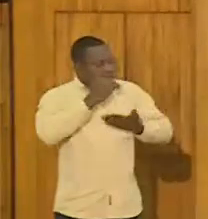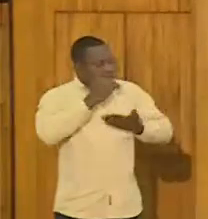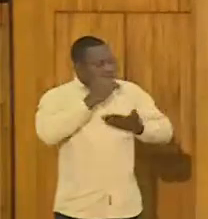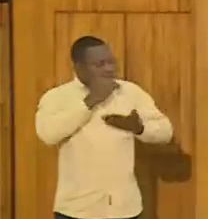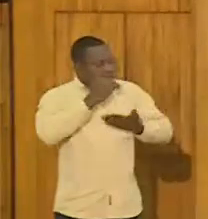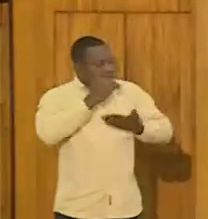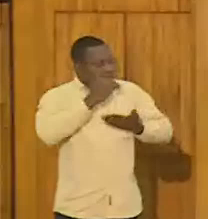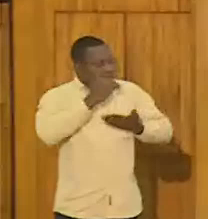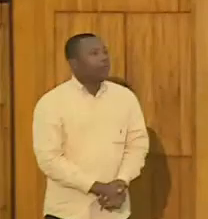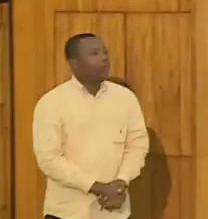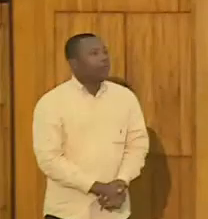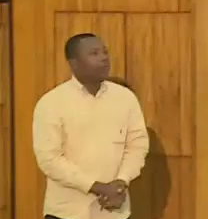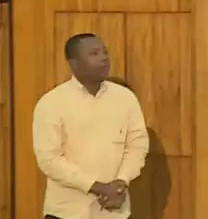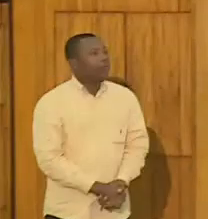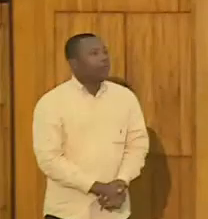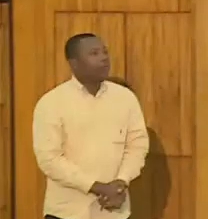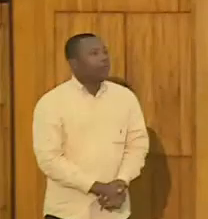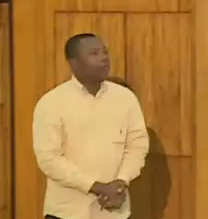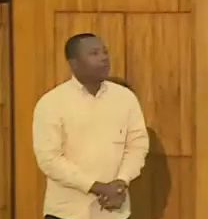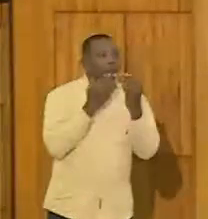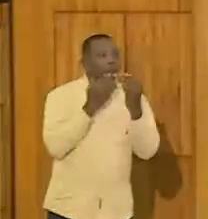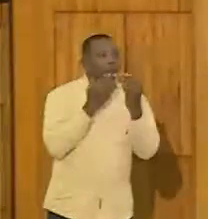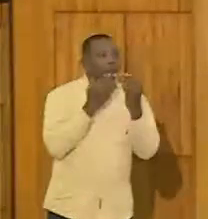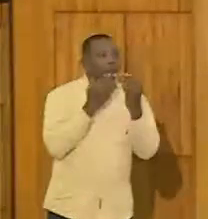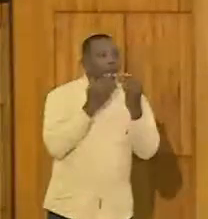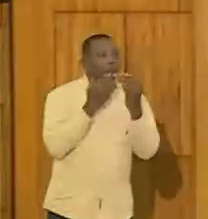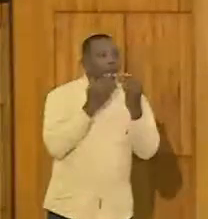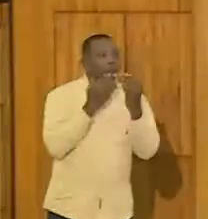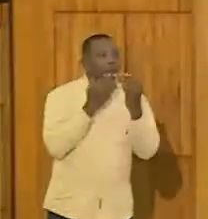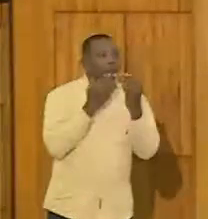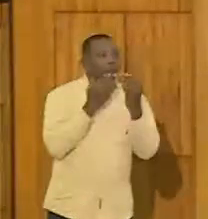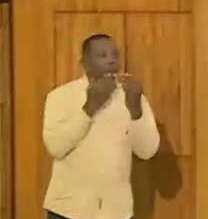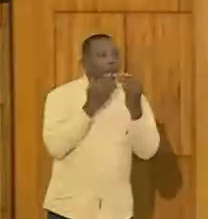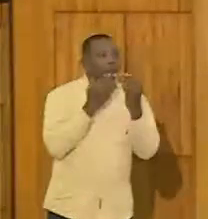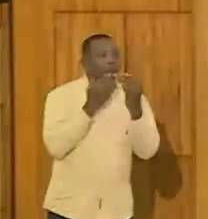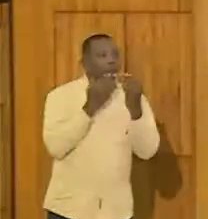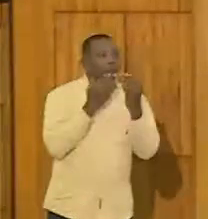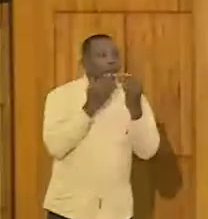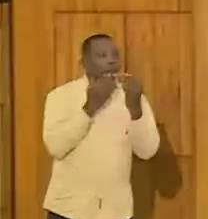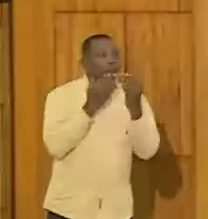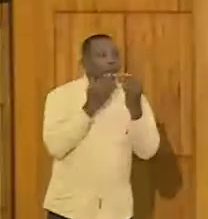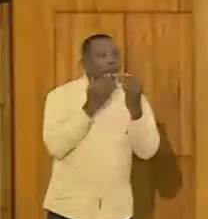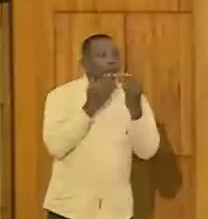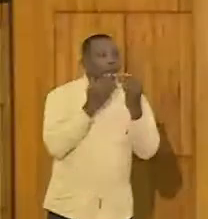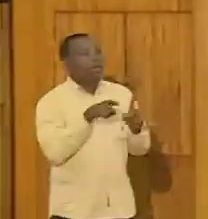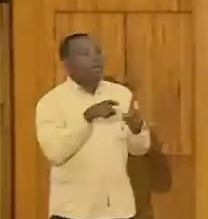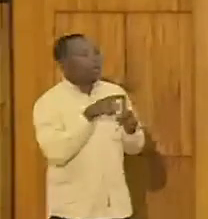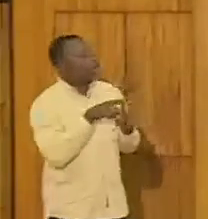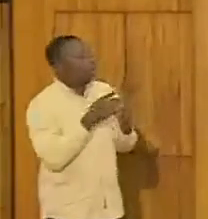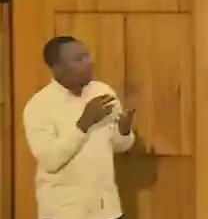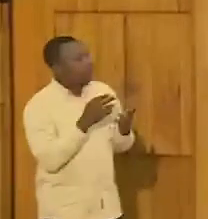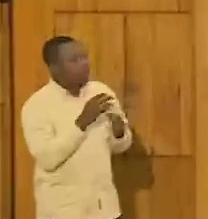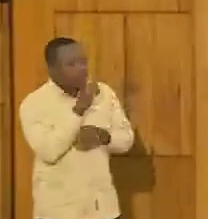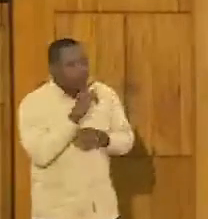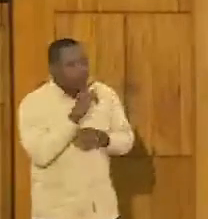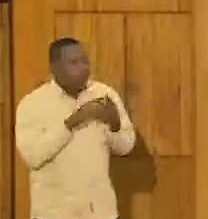Thank you very much for clarifying. I'd like to take advantage of the silence a little bit to ask about